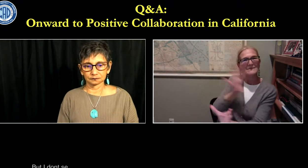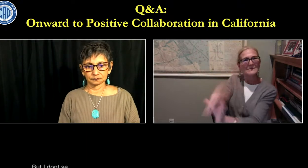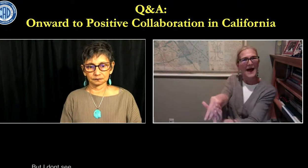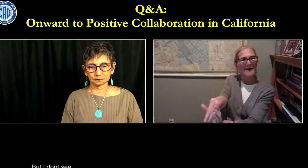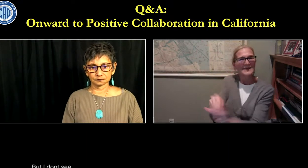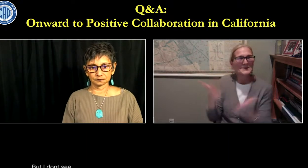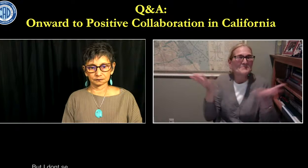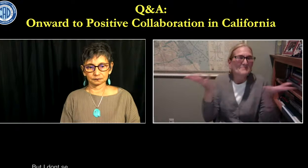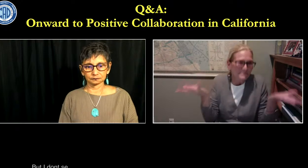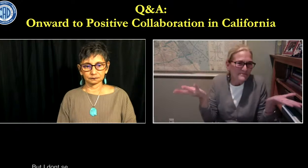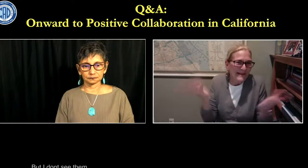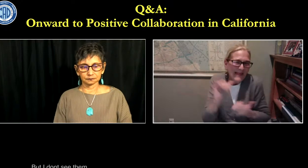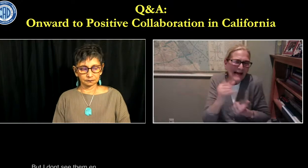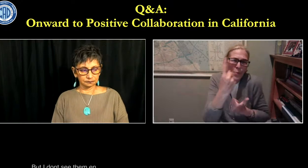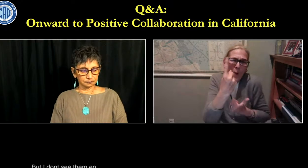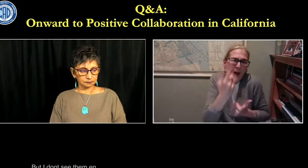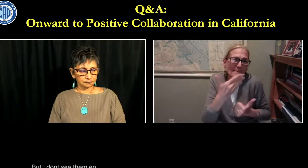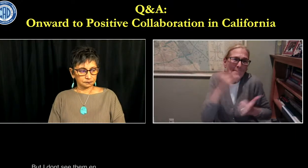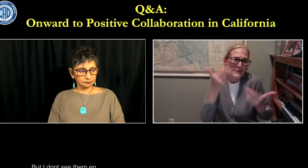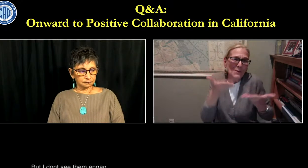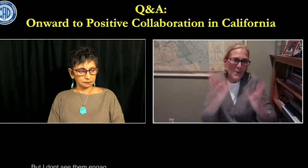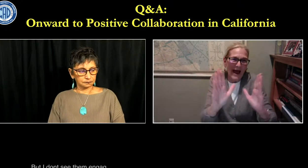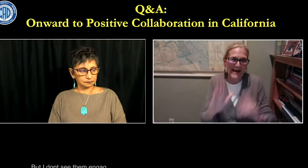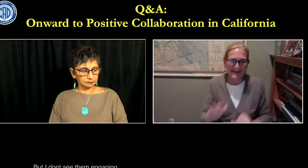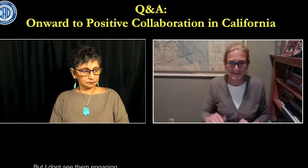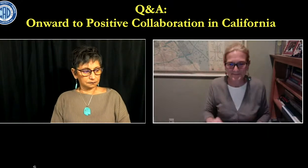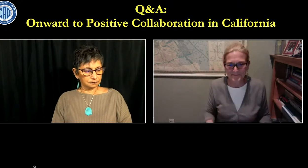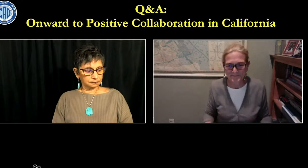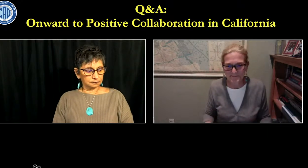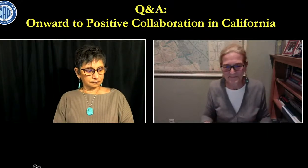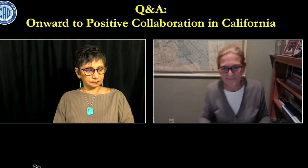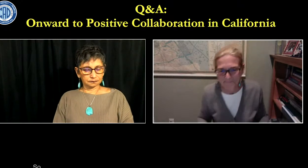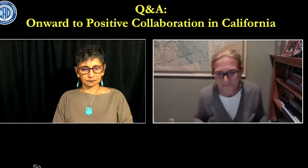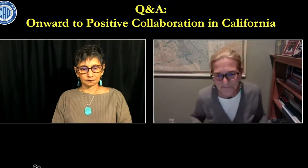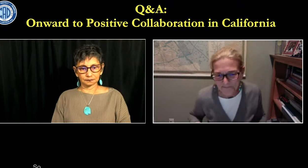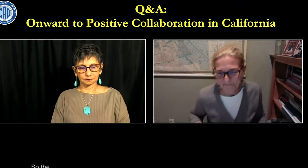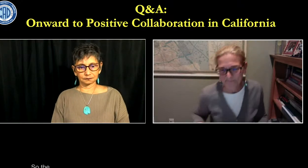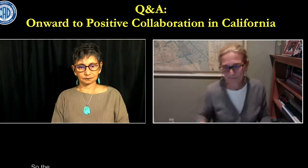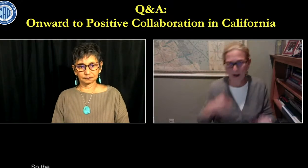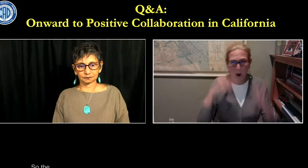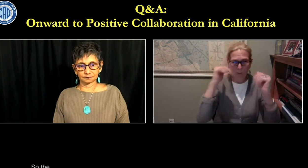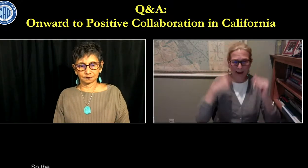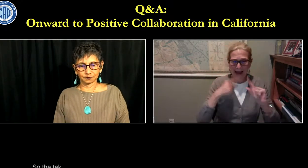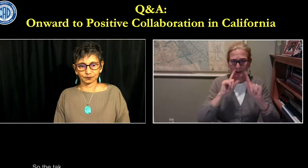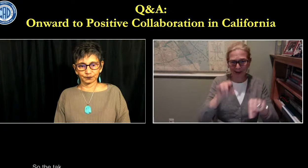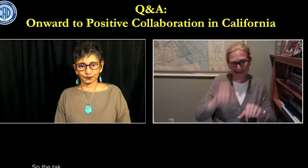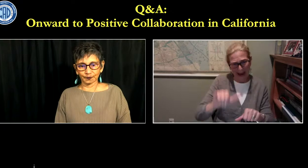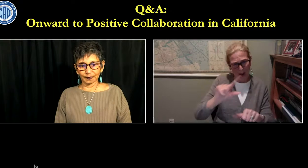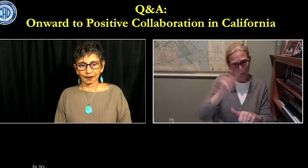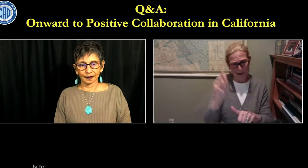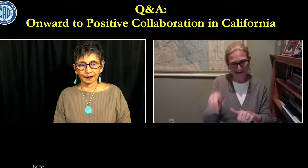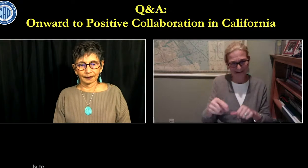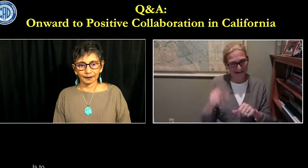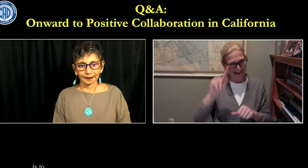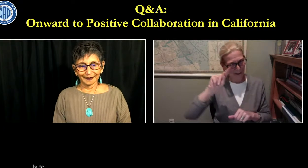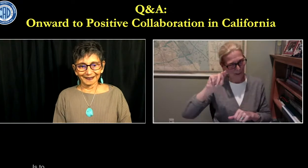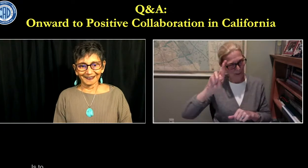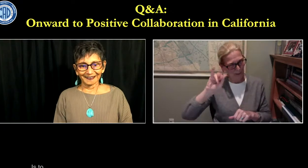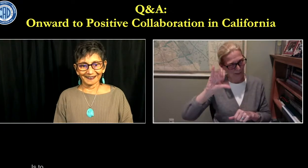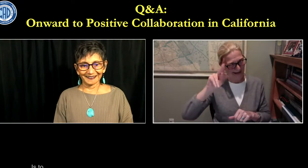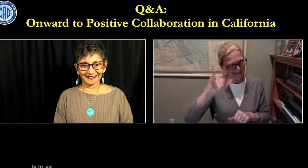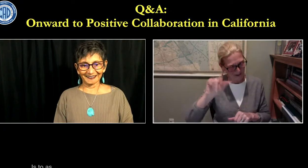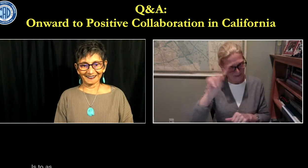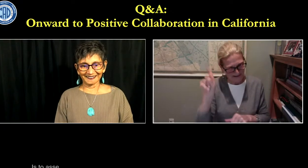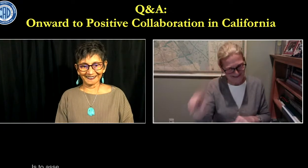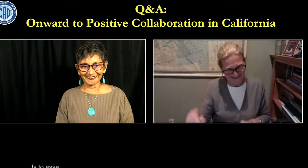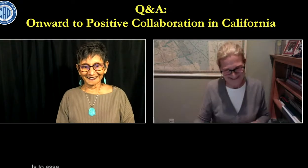the takeaway is just assert our rights to be involved and to be at the table. I think that is one best way.